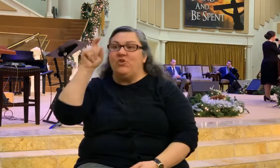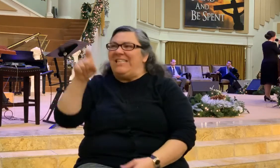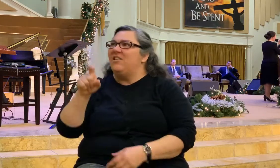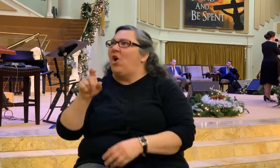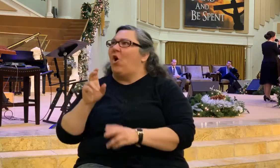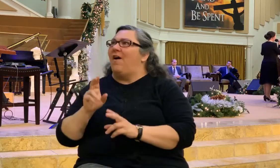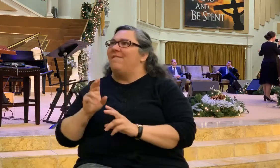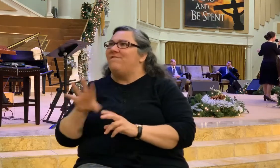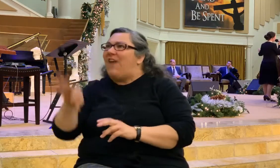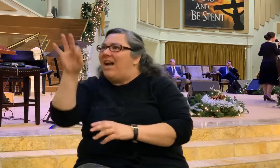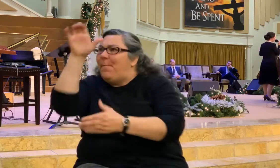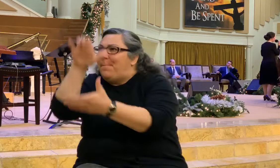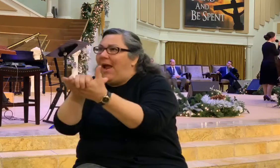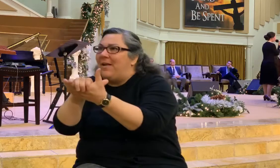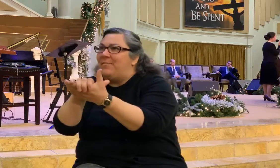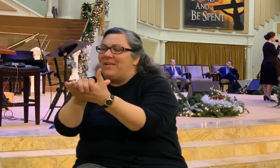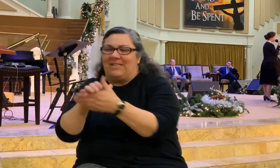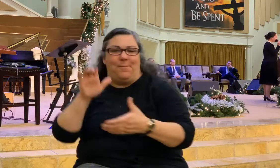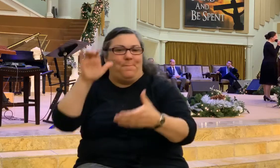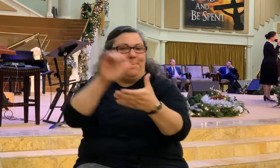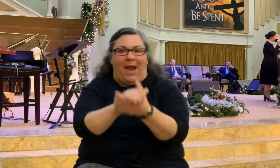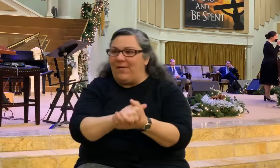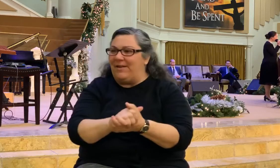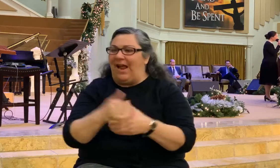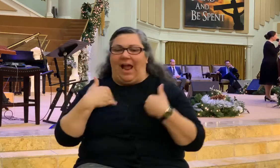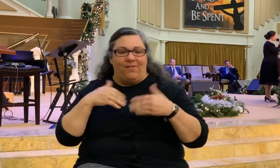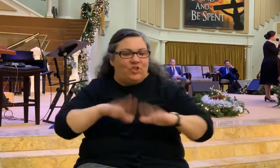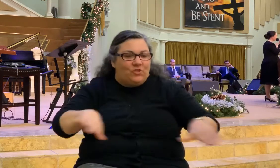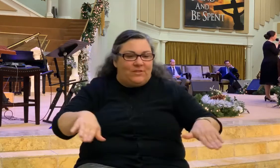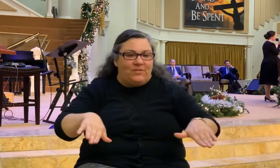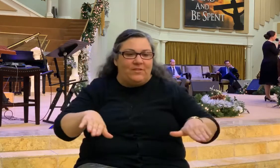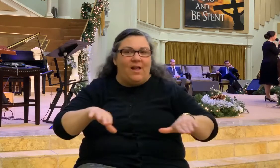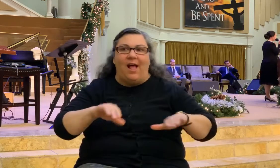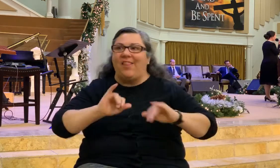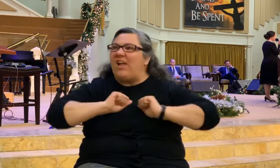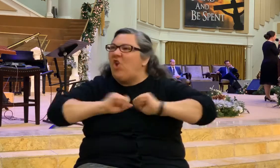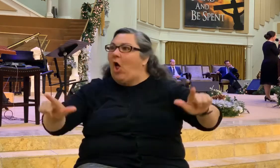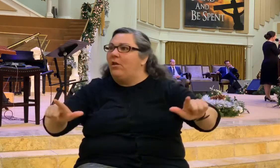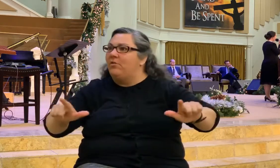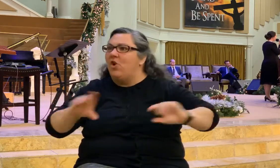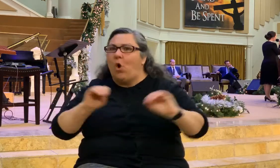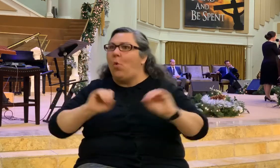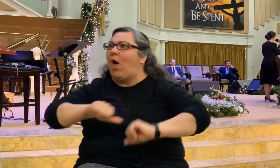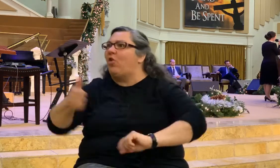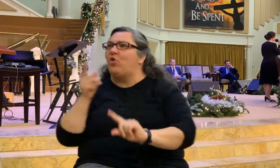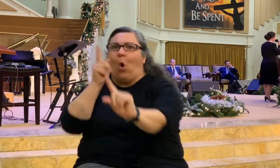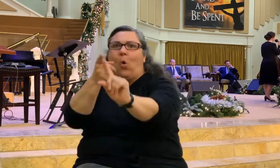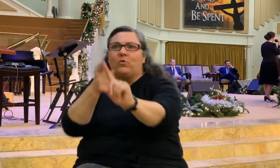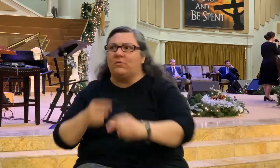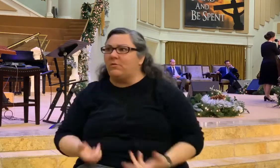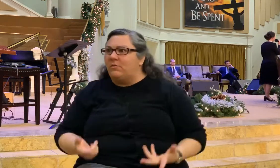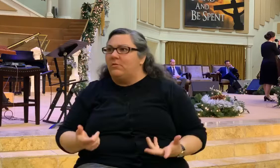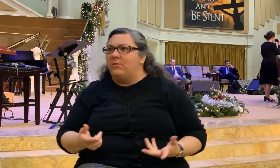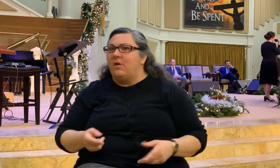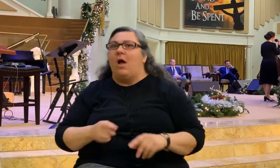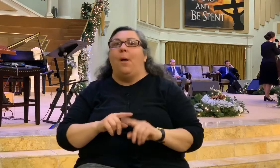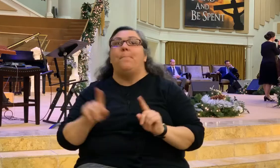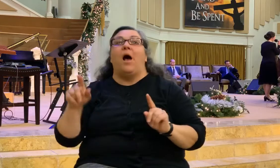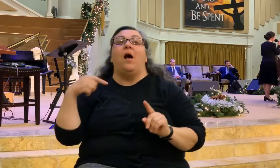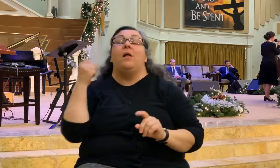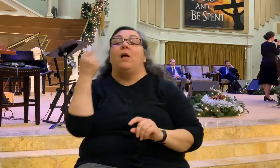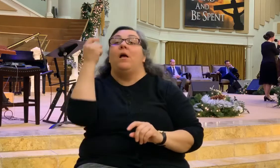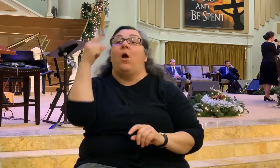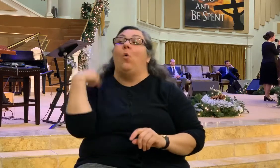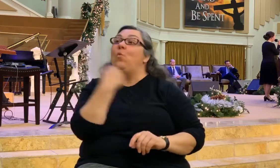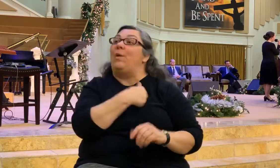baby. That was it. No other goals in life. And those are great things. But we know, because we're taught all the time, that we